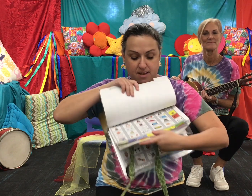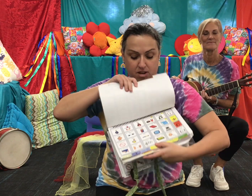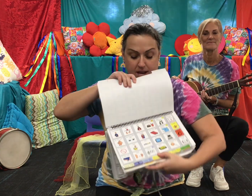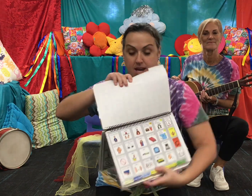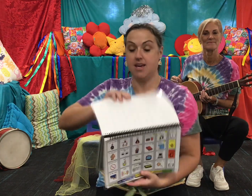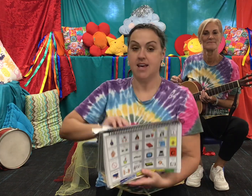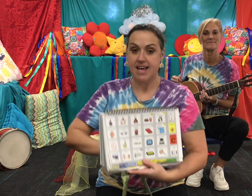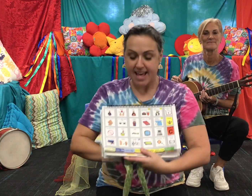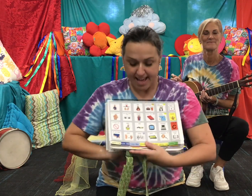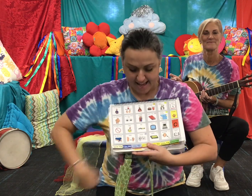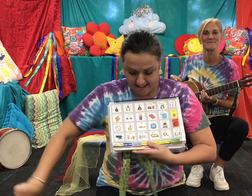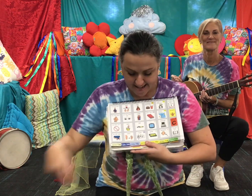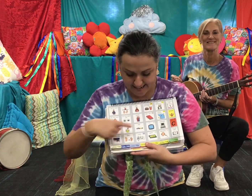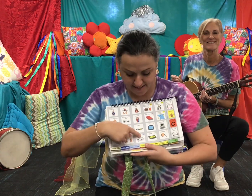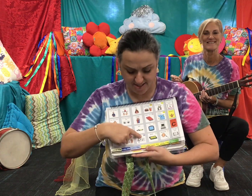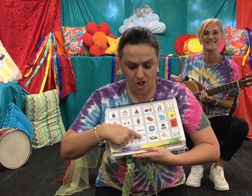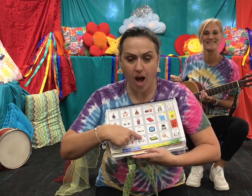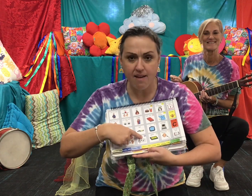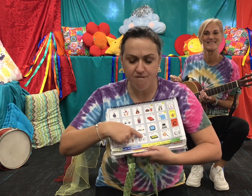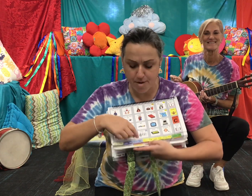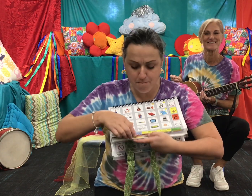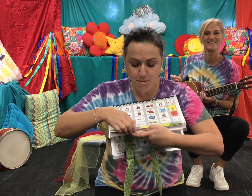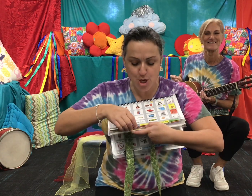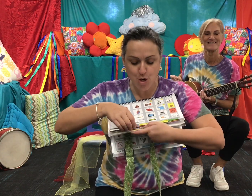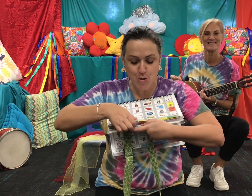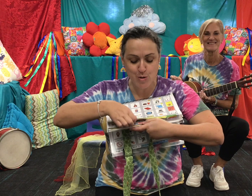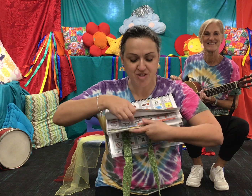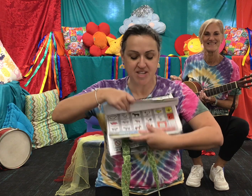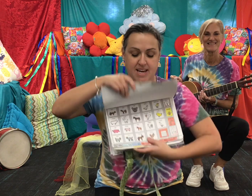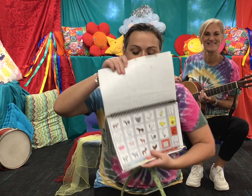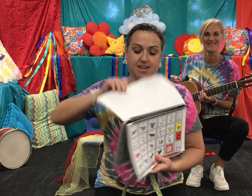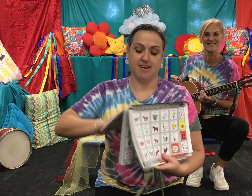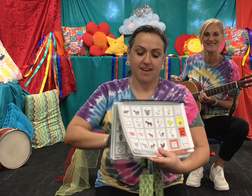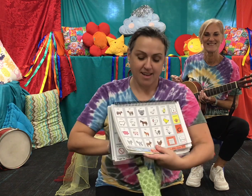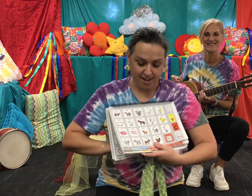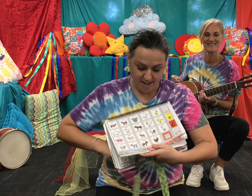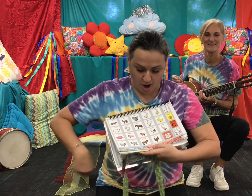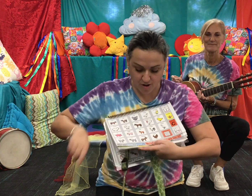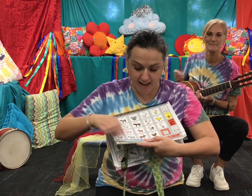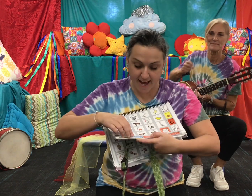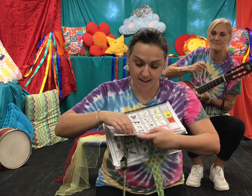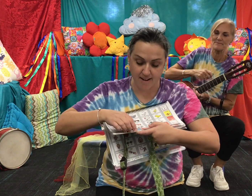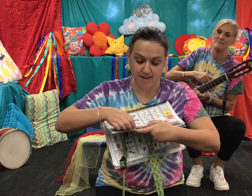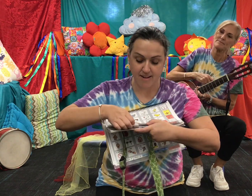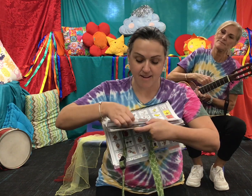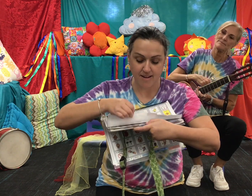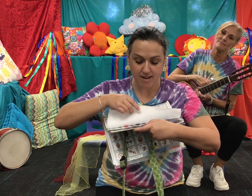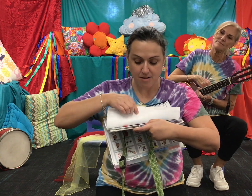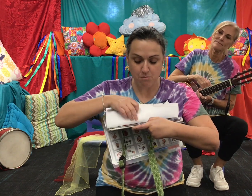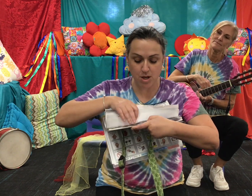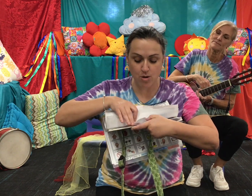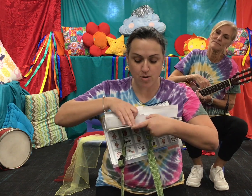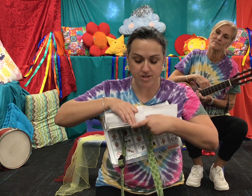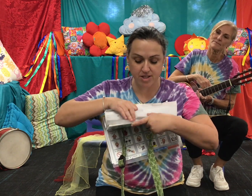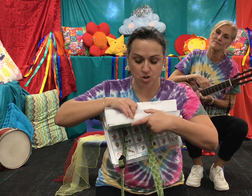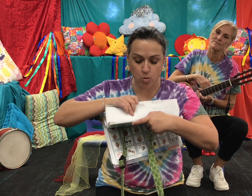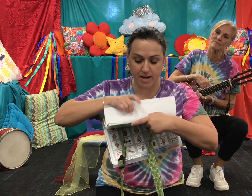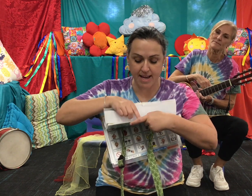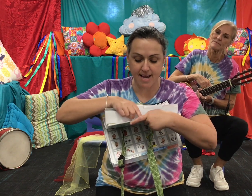activity. It's time for music. Okay. Music 28,